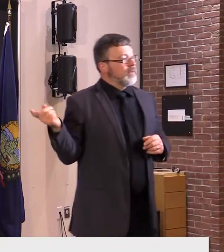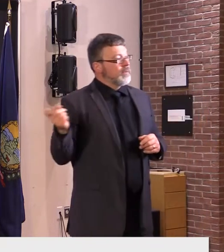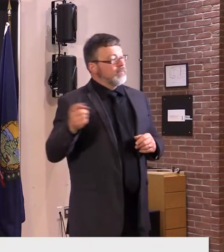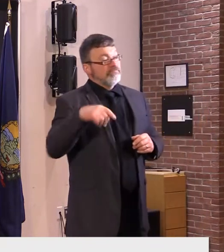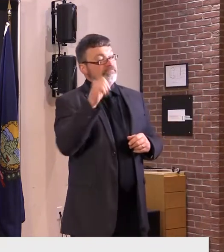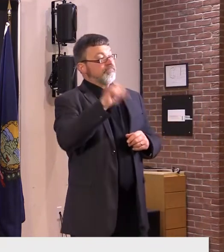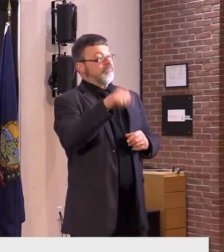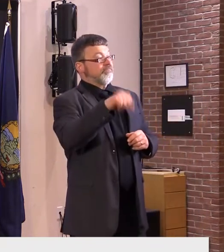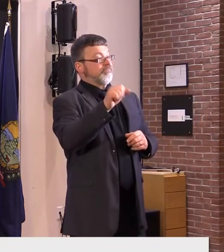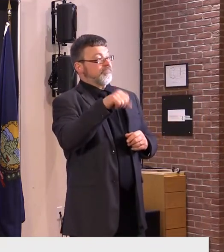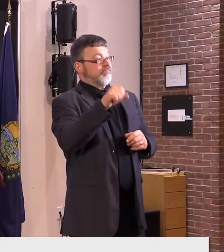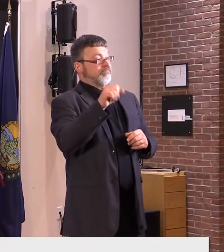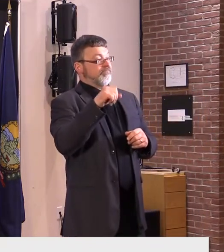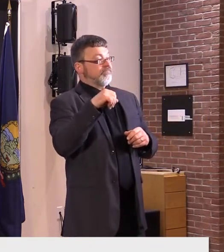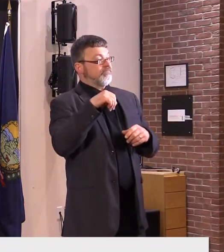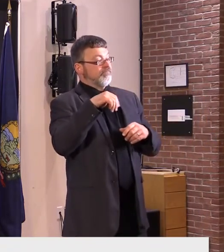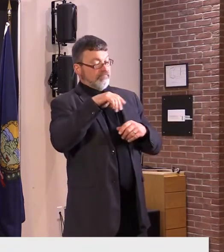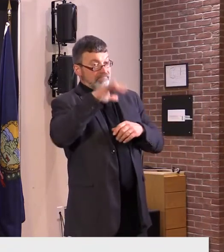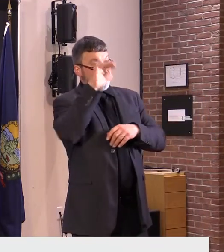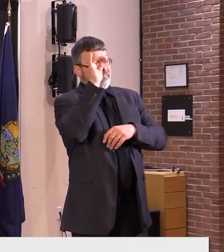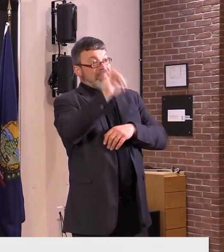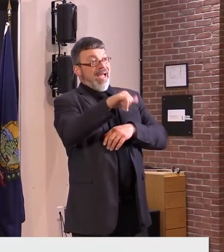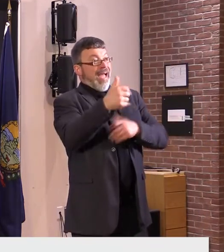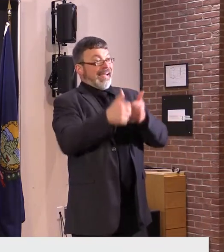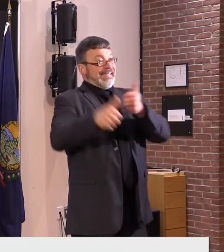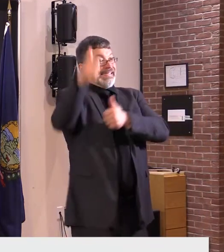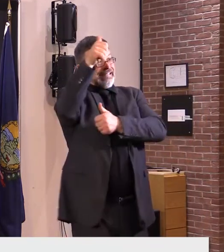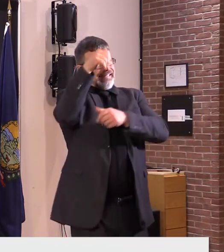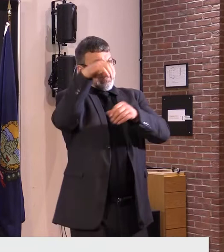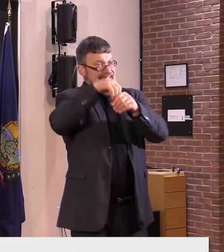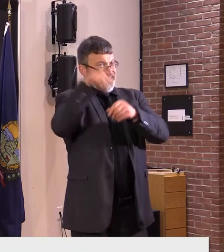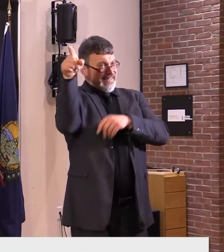we see that turnover, so to speak.